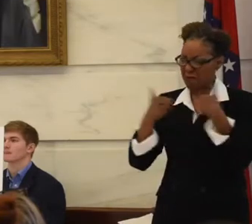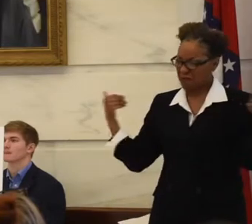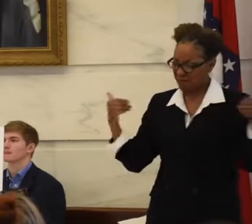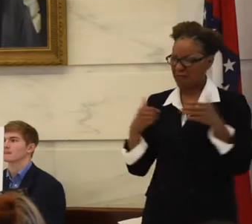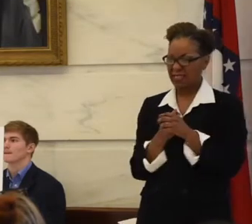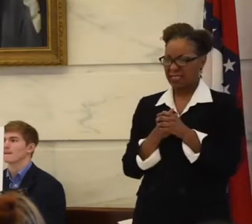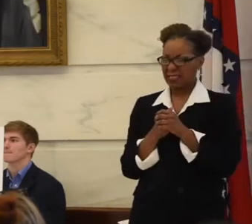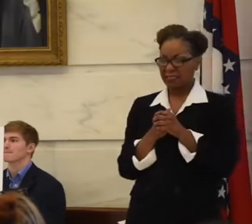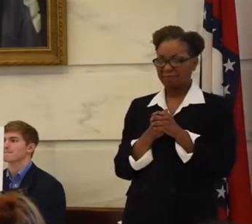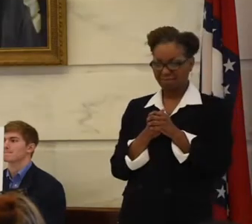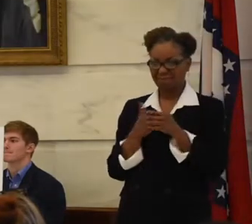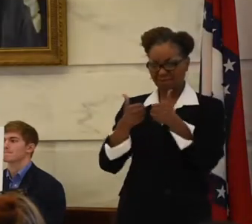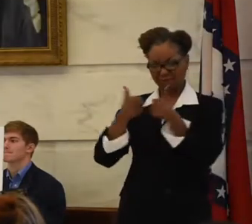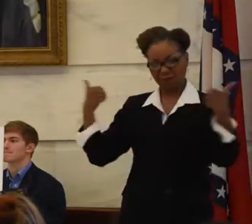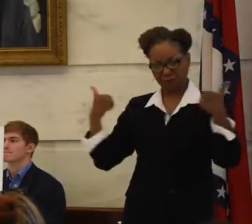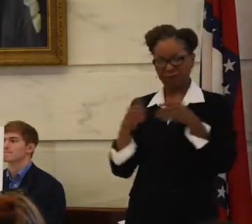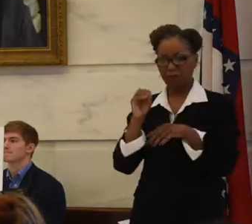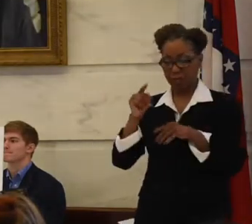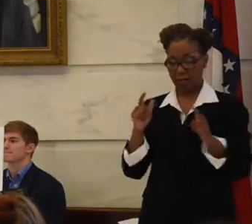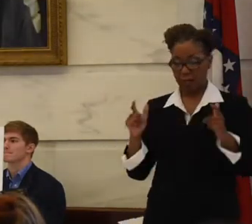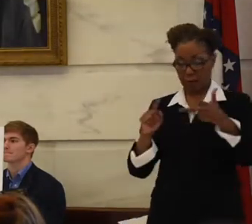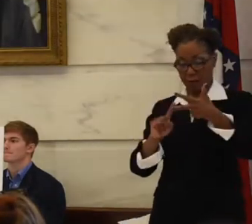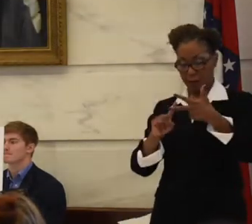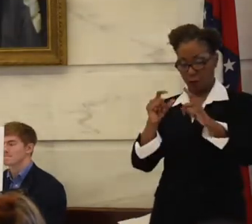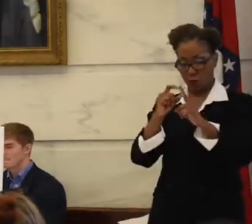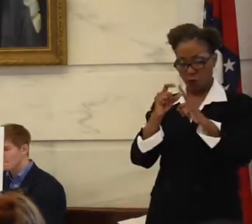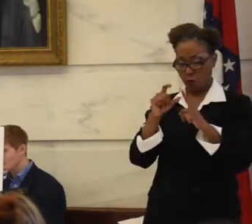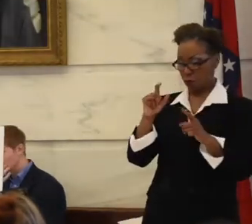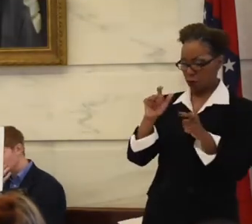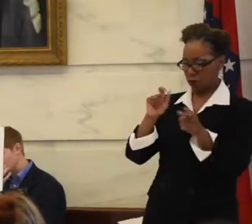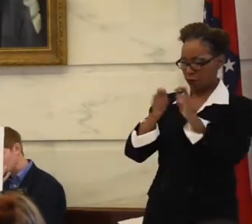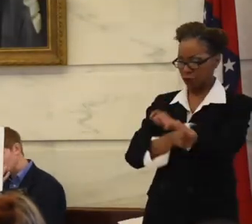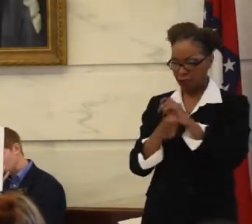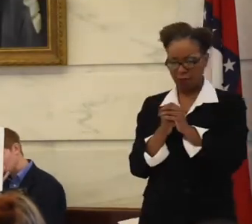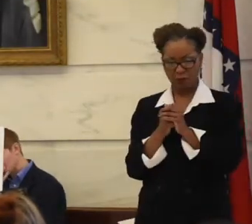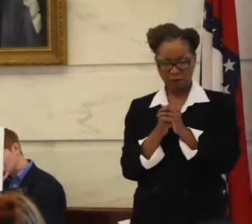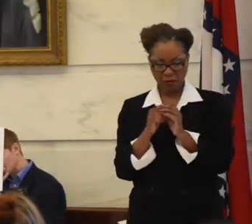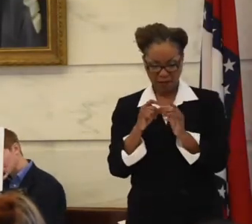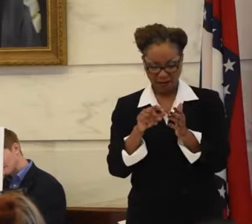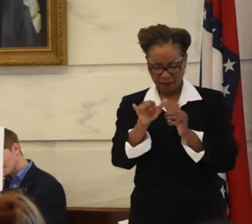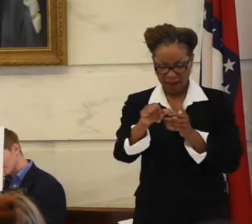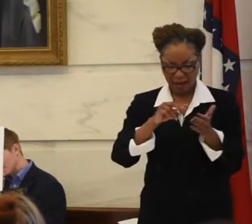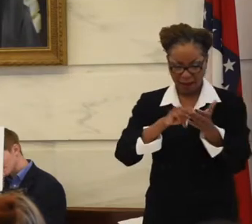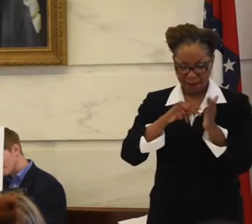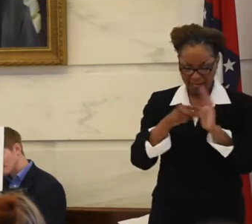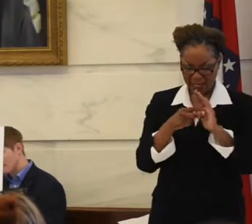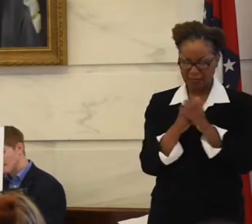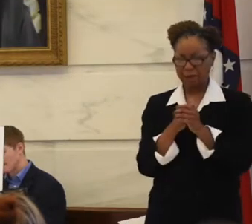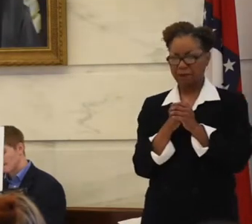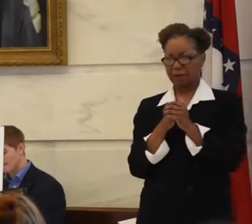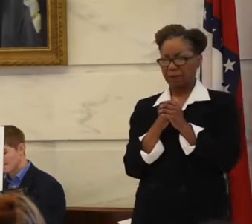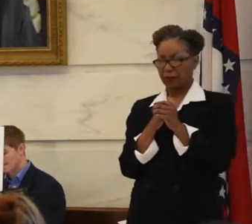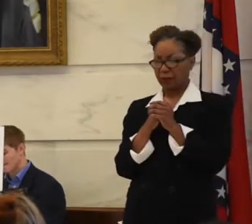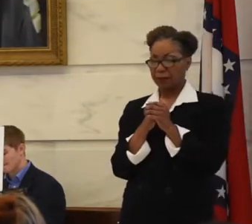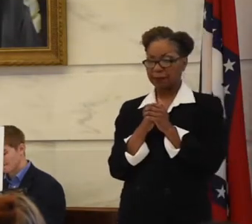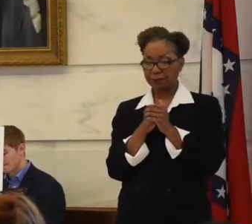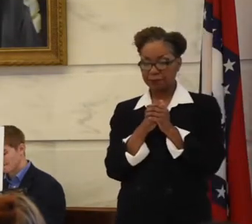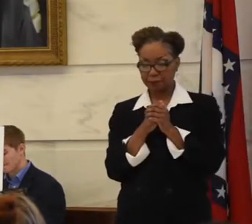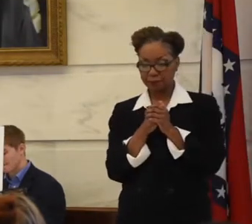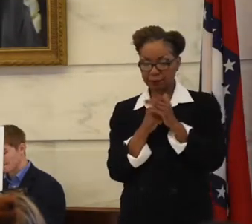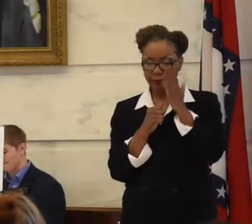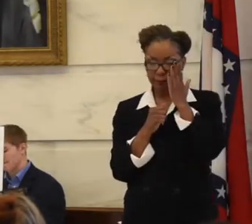fractured. But when we look up transformation, the etymology of that word is to